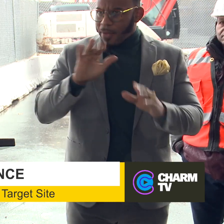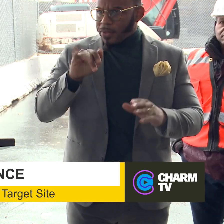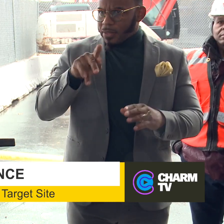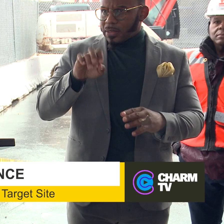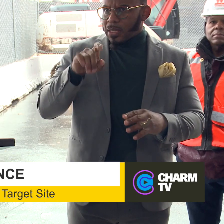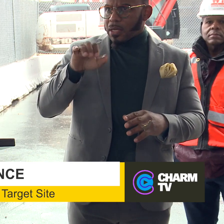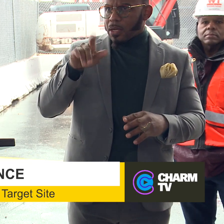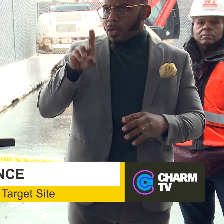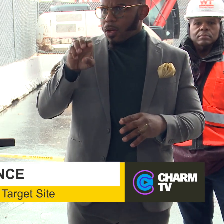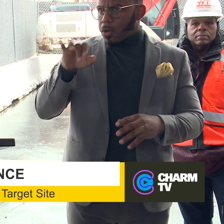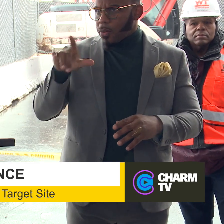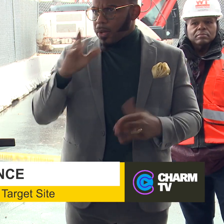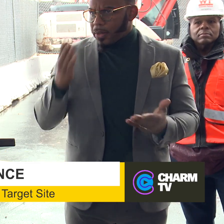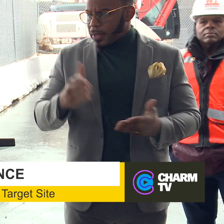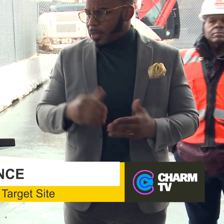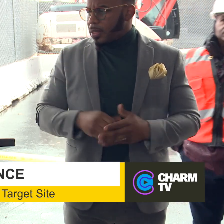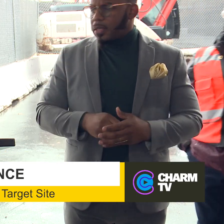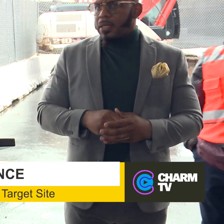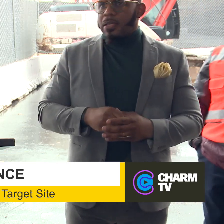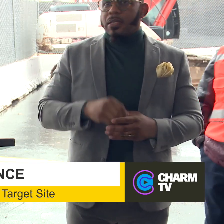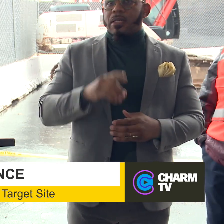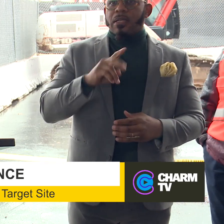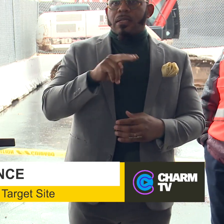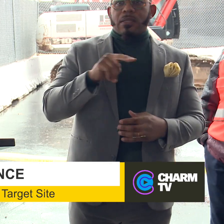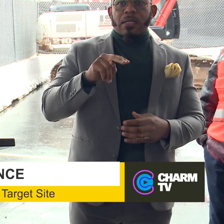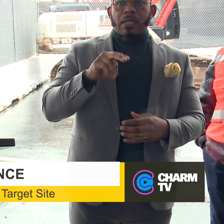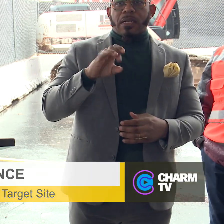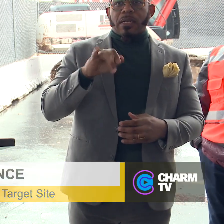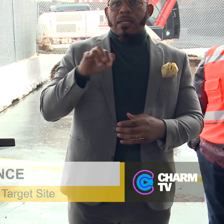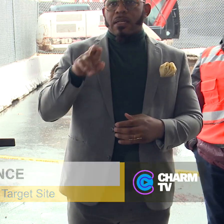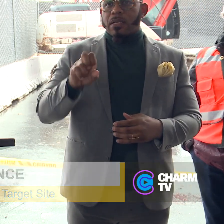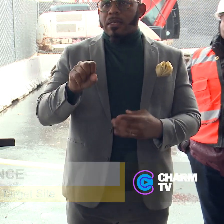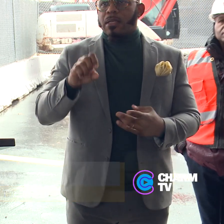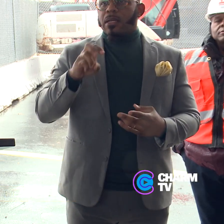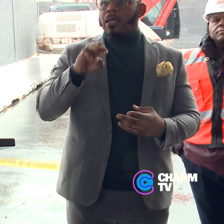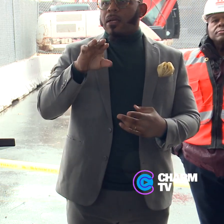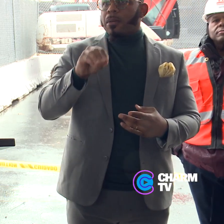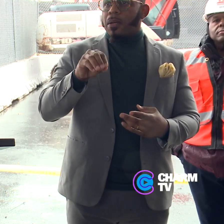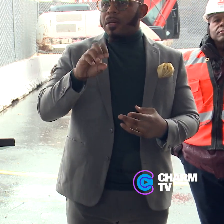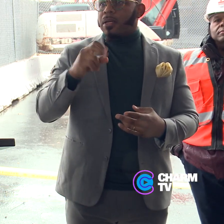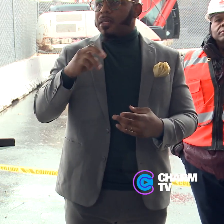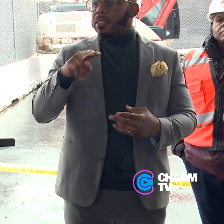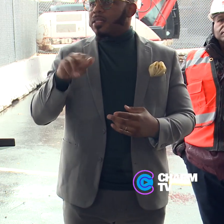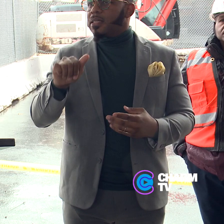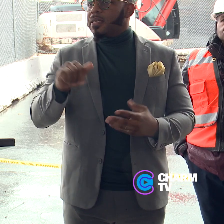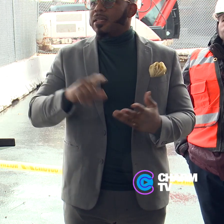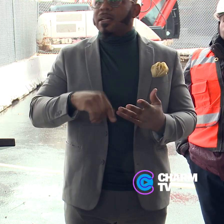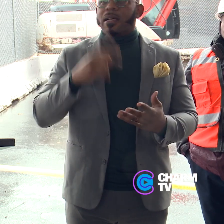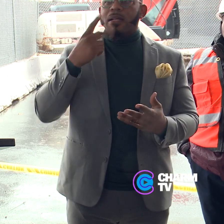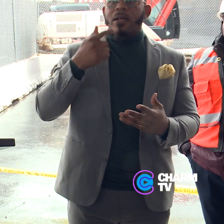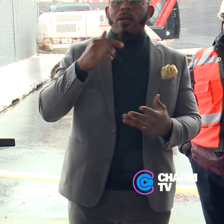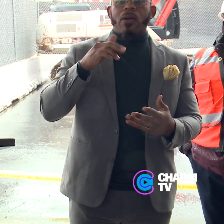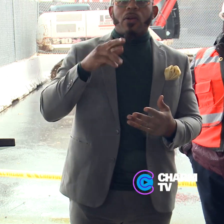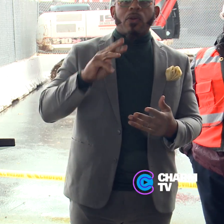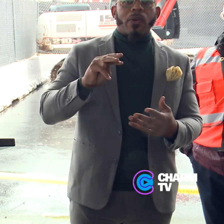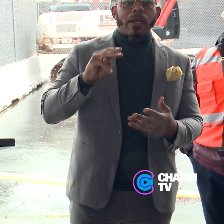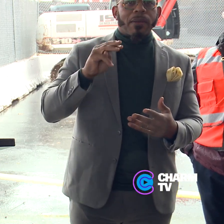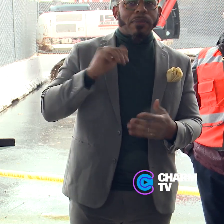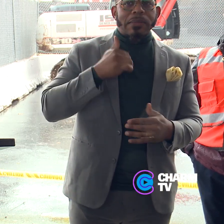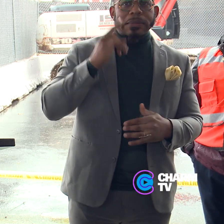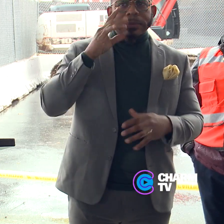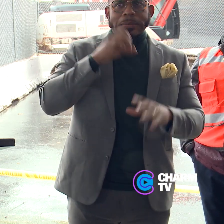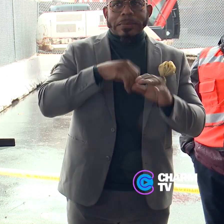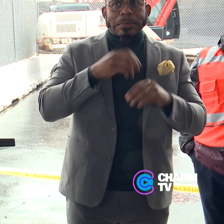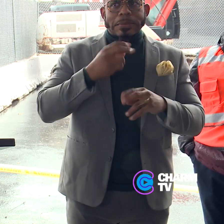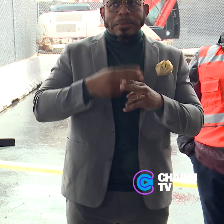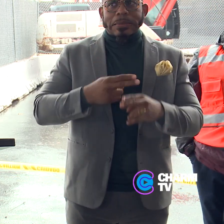Jackie Caldwell is here. Donna Cypress, Mario Chang, Sheena Ham. I saw Graham back there. I'm sorry if I've